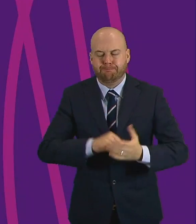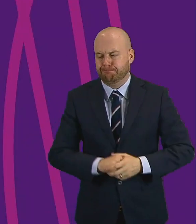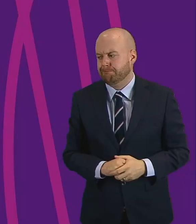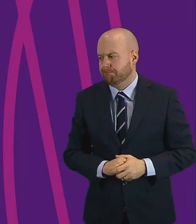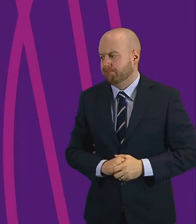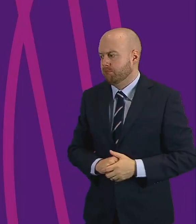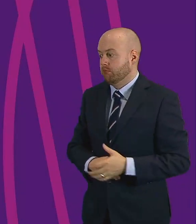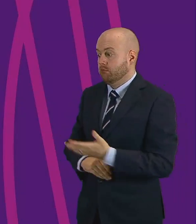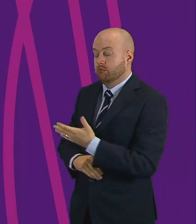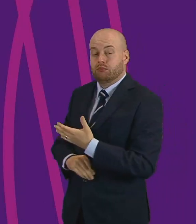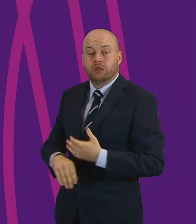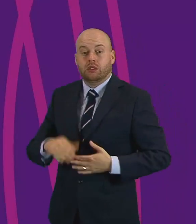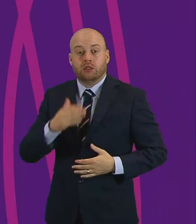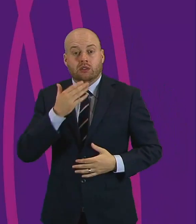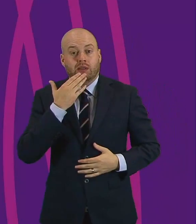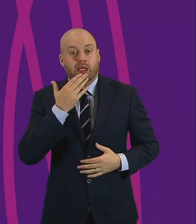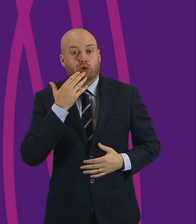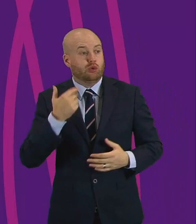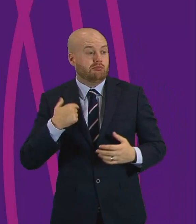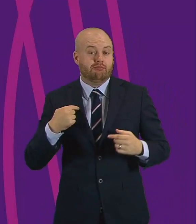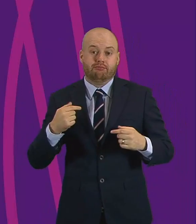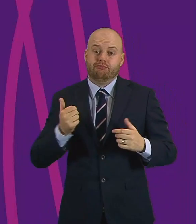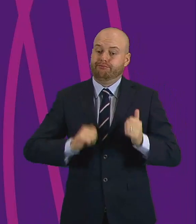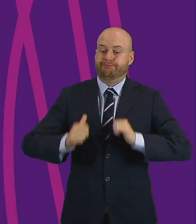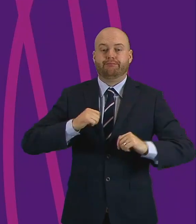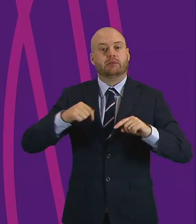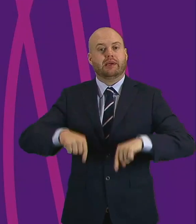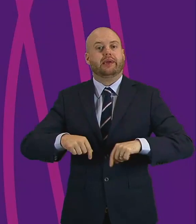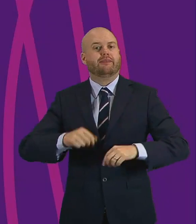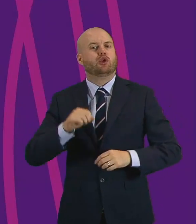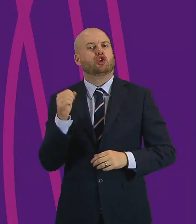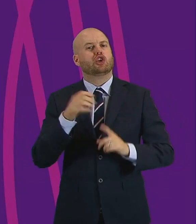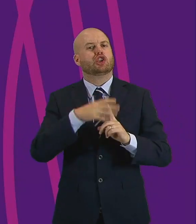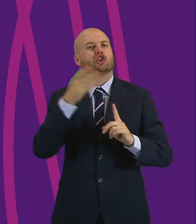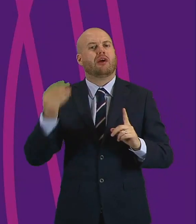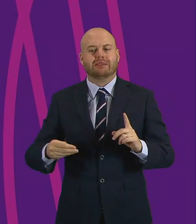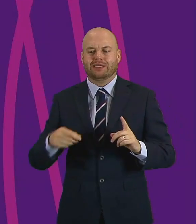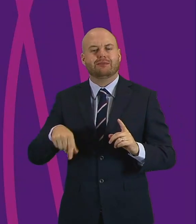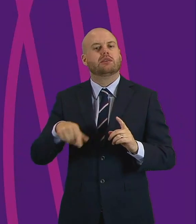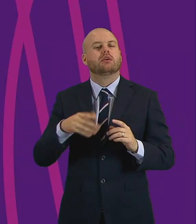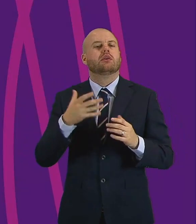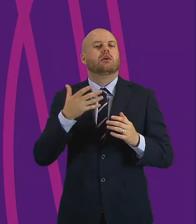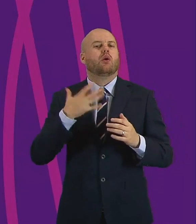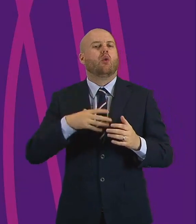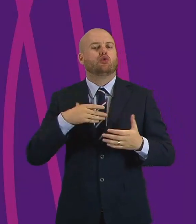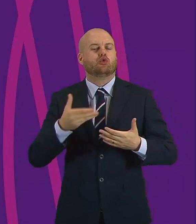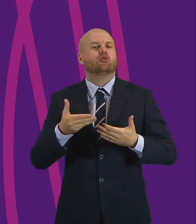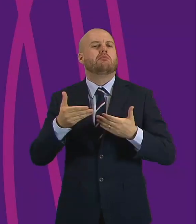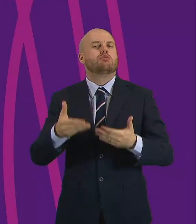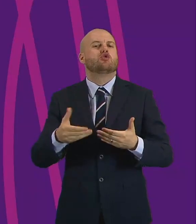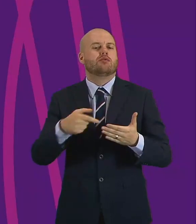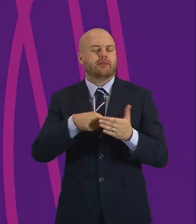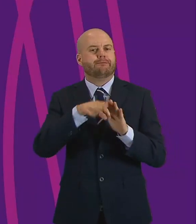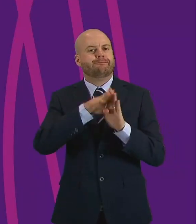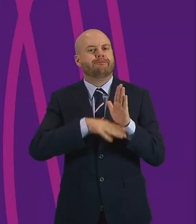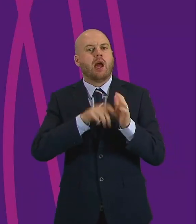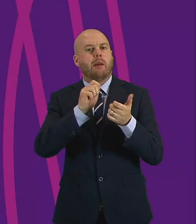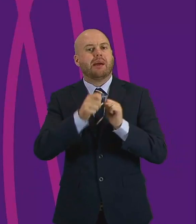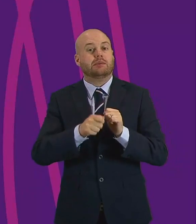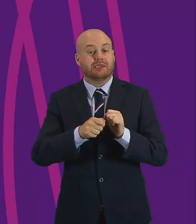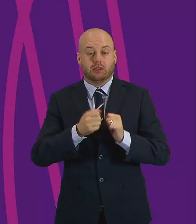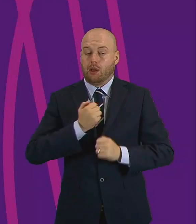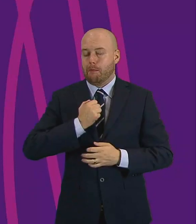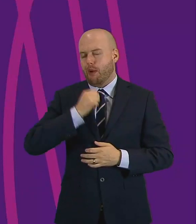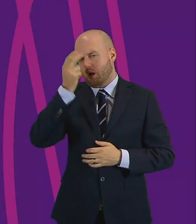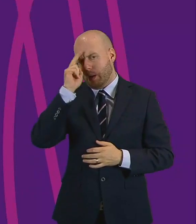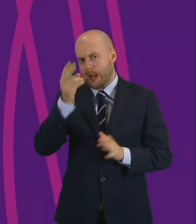to open for the Scottish Conservatives today. And can I move the amendment in my name? It is undoubtedly the case that the pandemic has presented